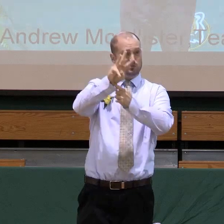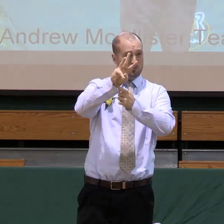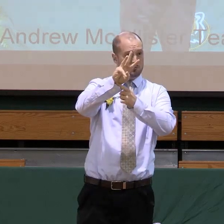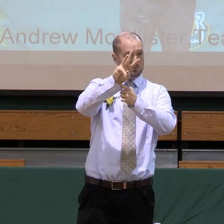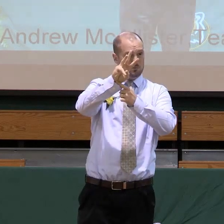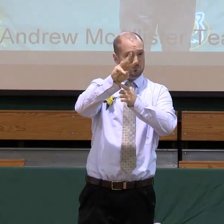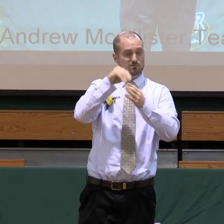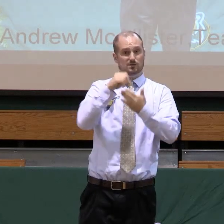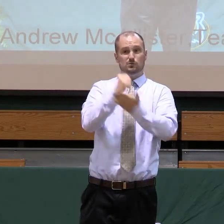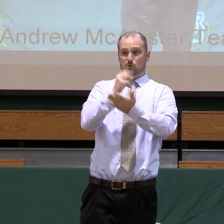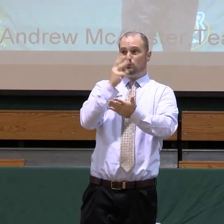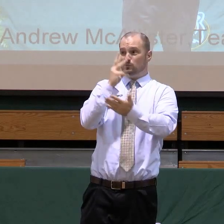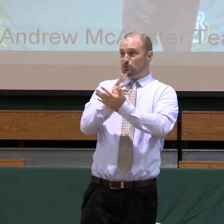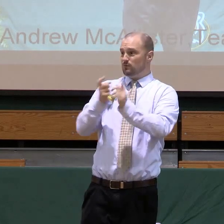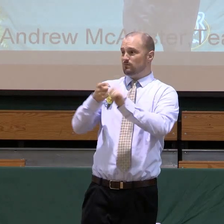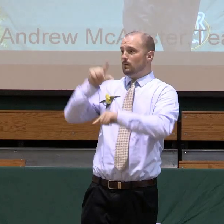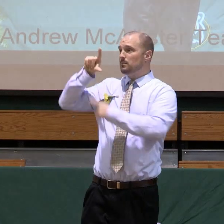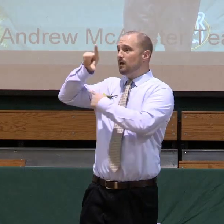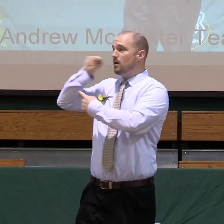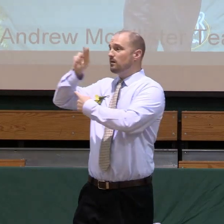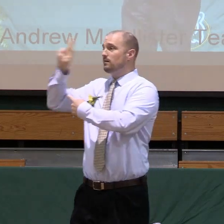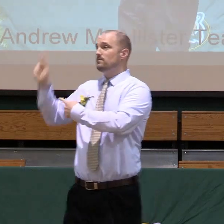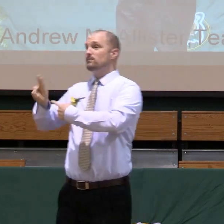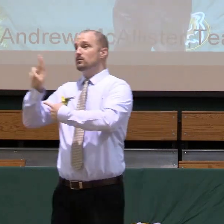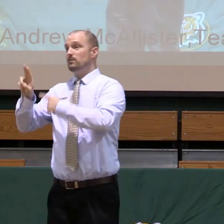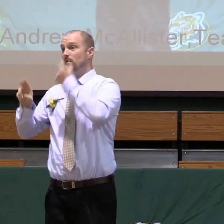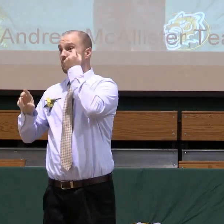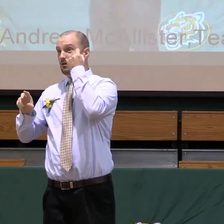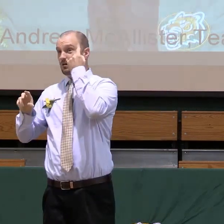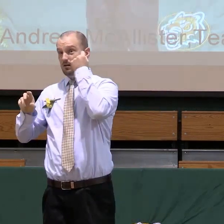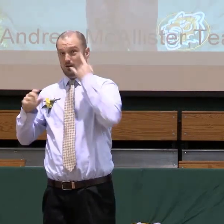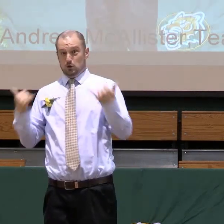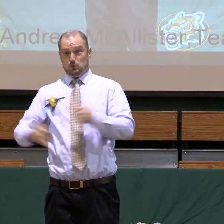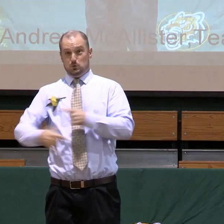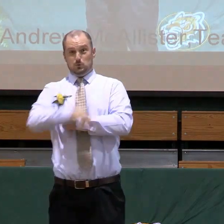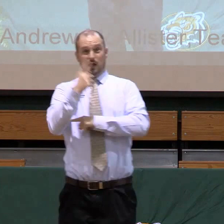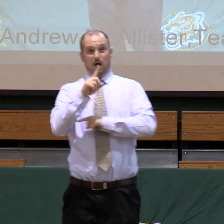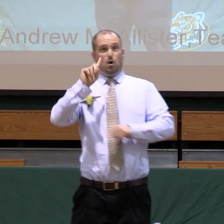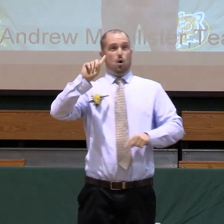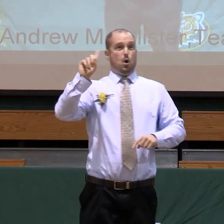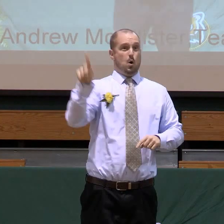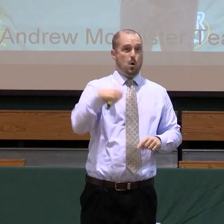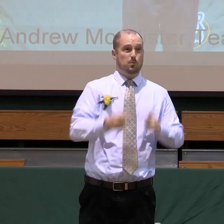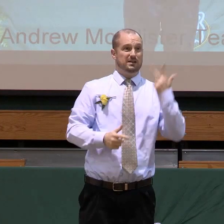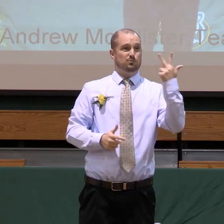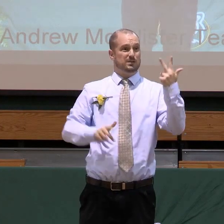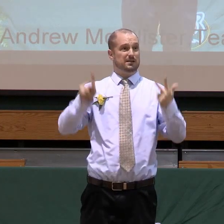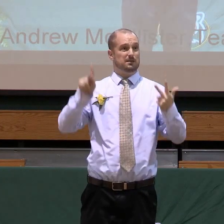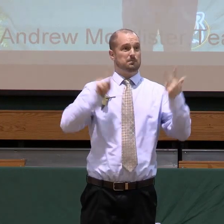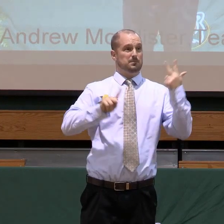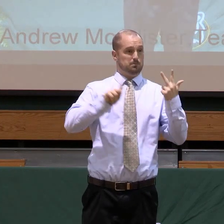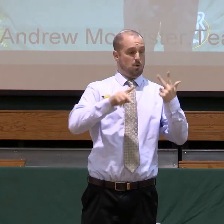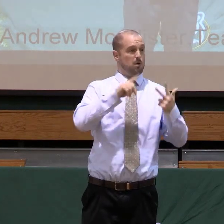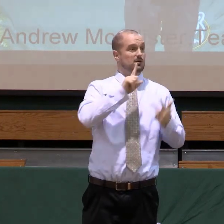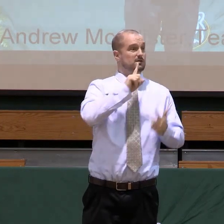He got his bachelor's degree in social work from Gallaudet University. And today, there are only three